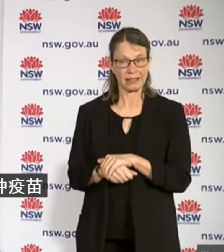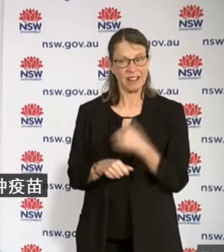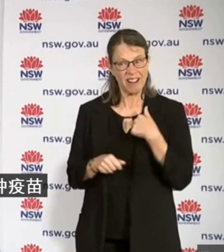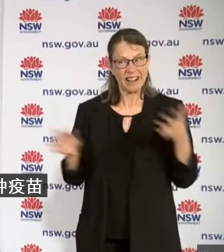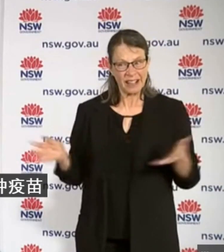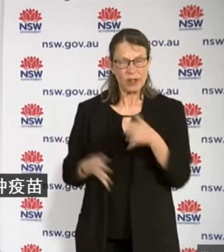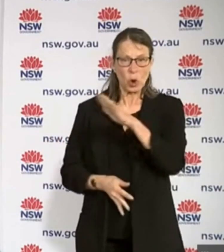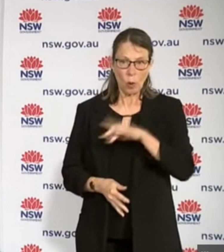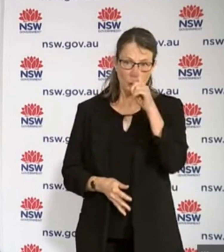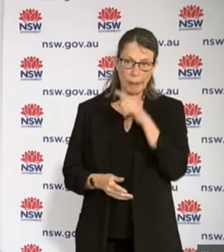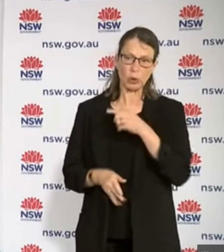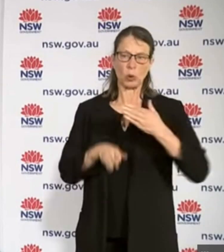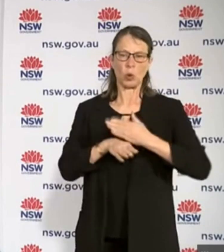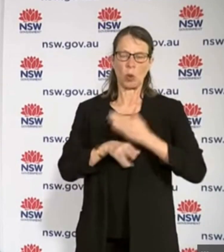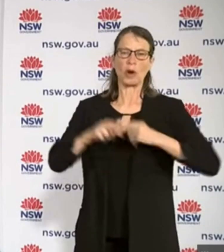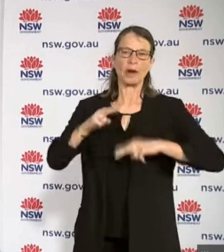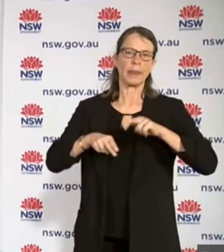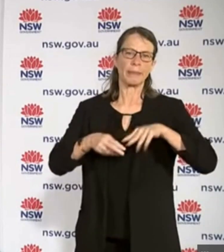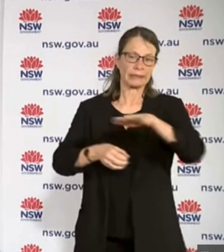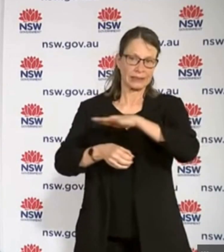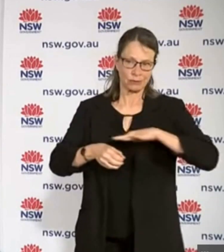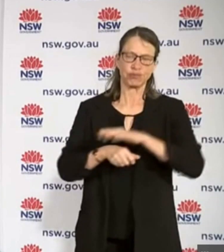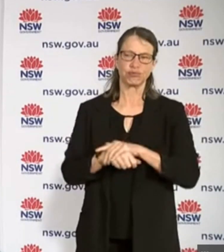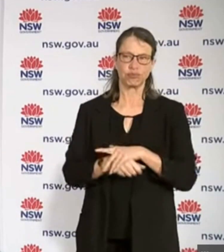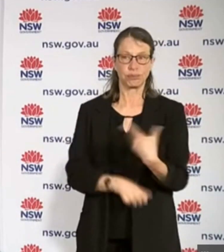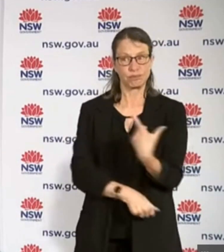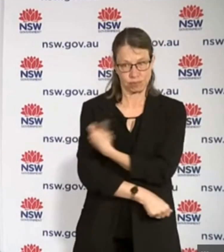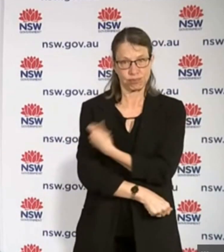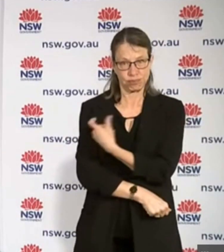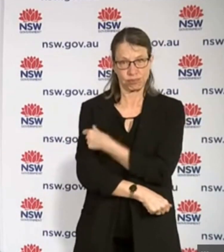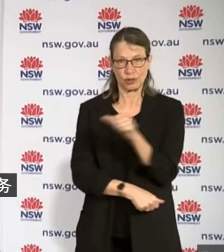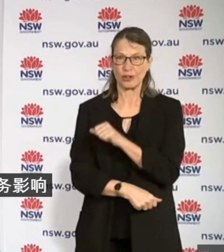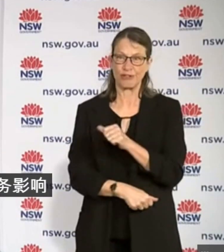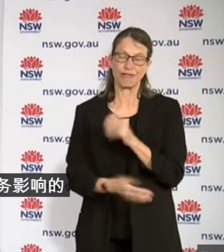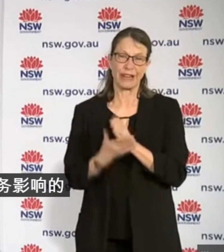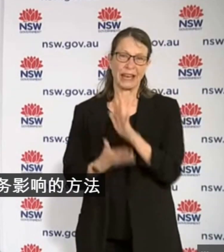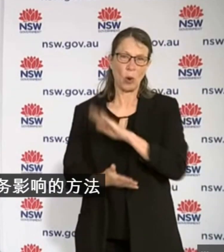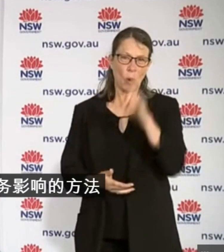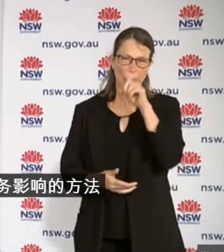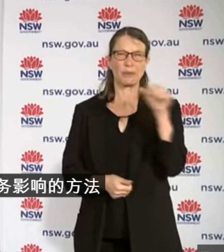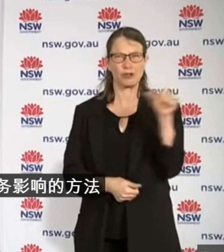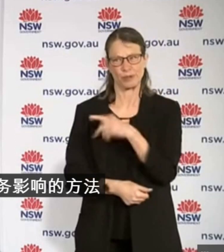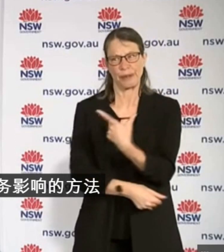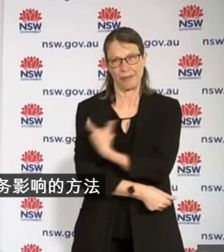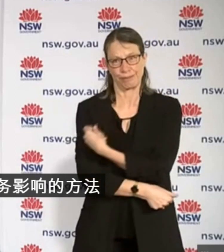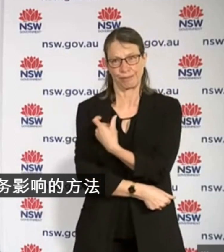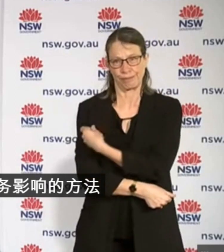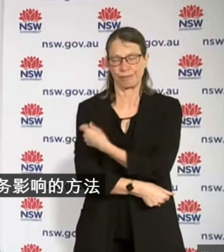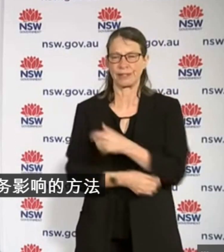construction site. I'd highly encourage everyone to be vaccinated. I think the way to reduce the impacts on